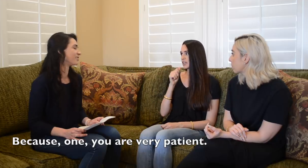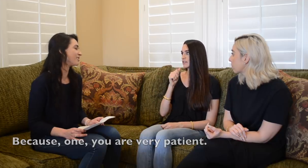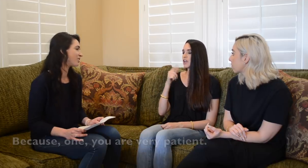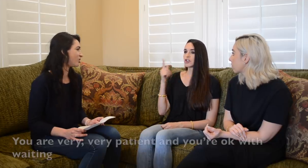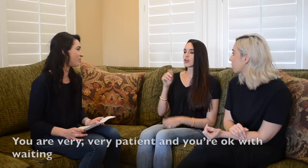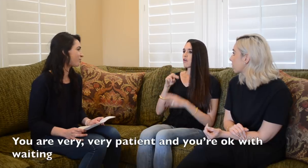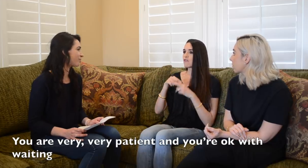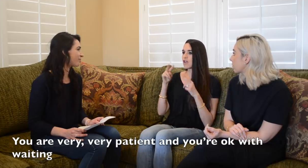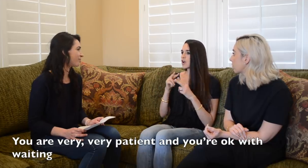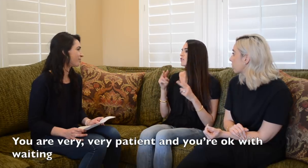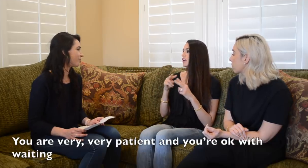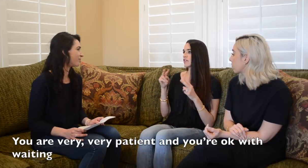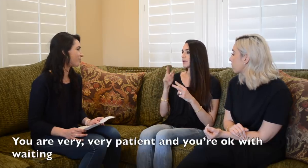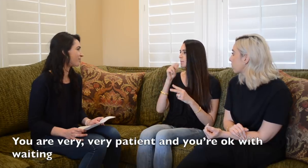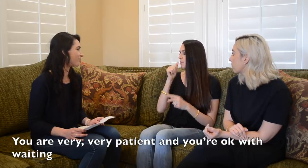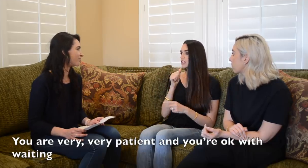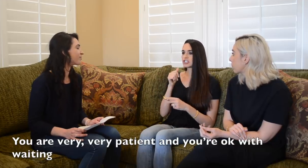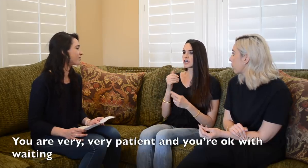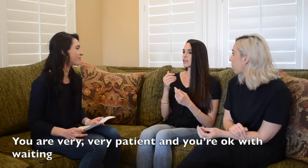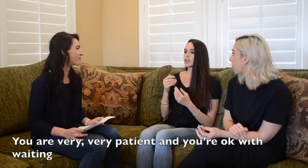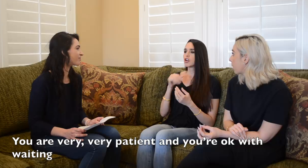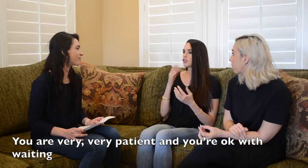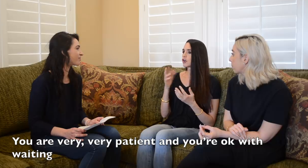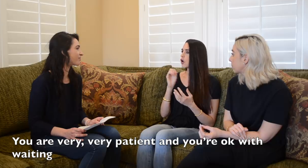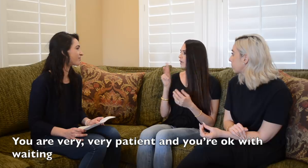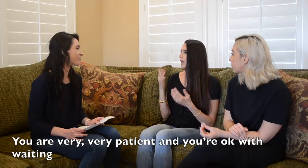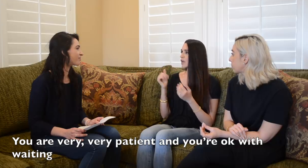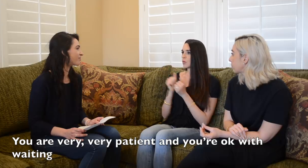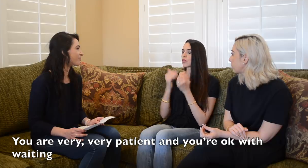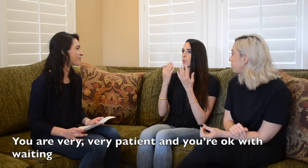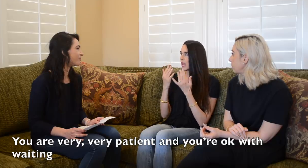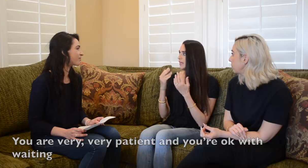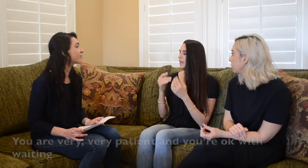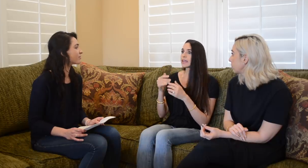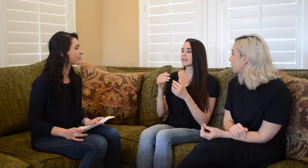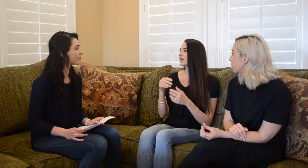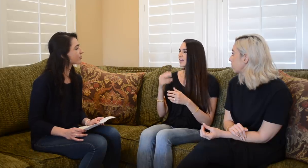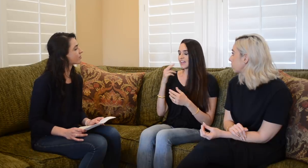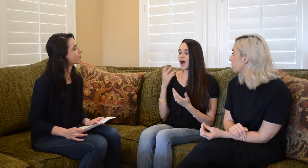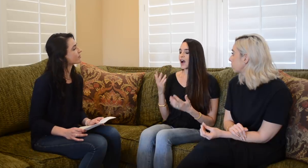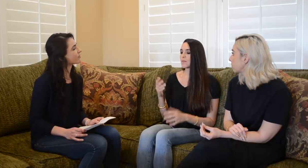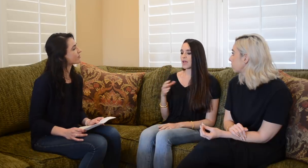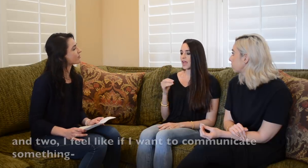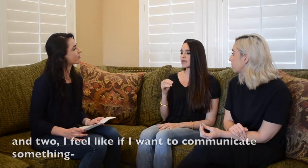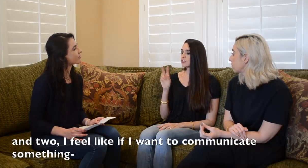patient. You're very, very, very patient, and you're okay with waiting. And then